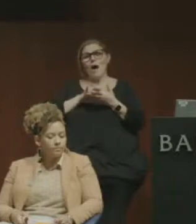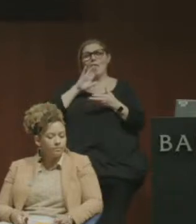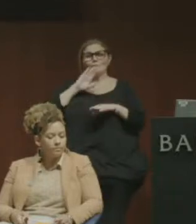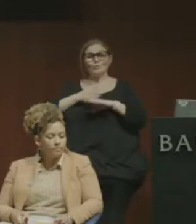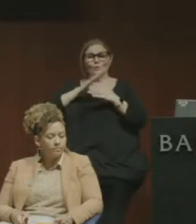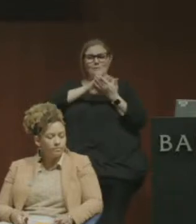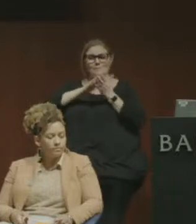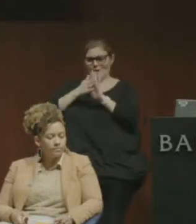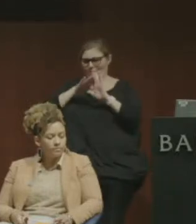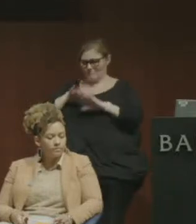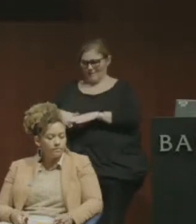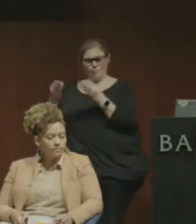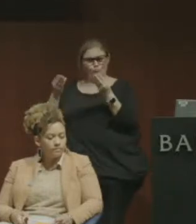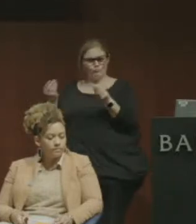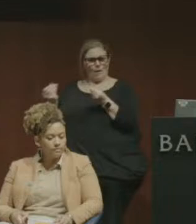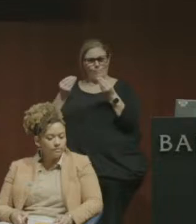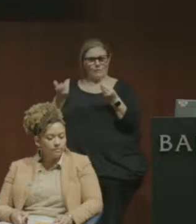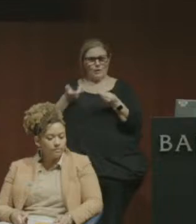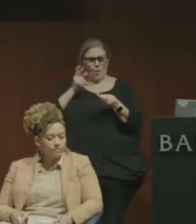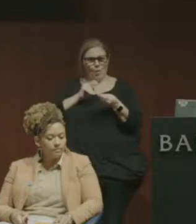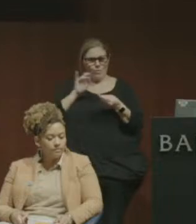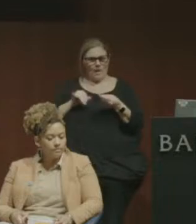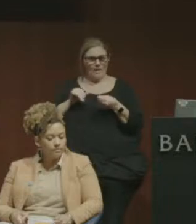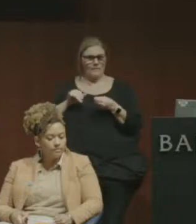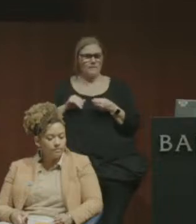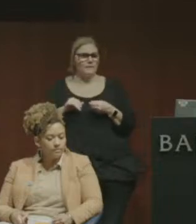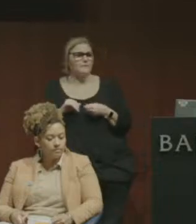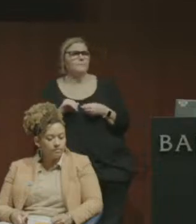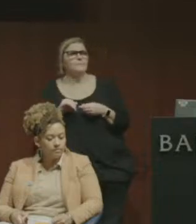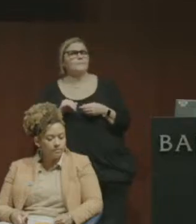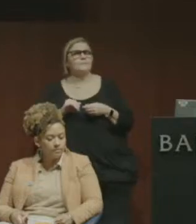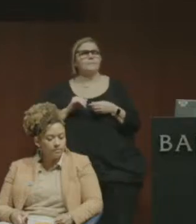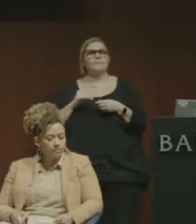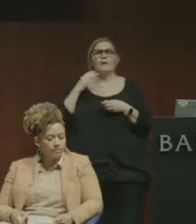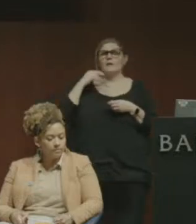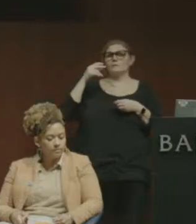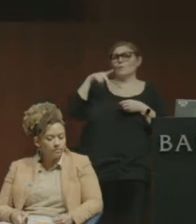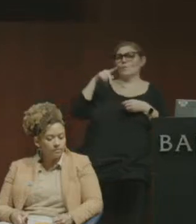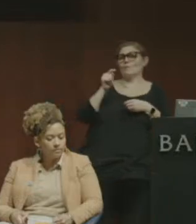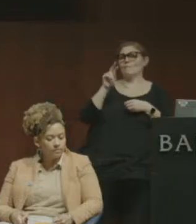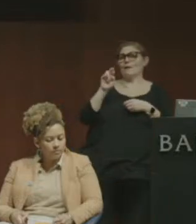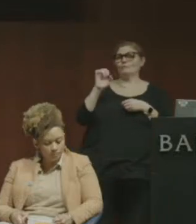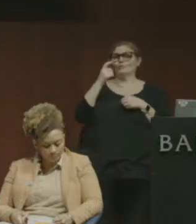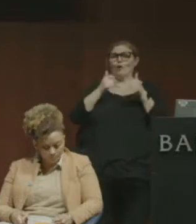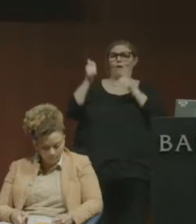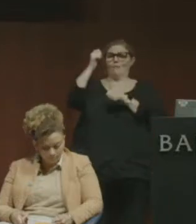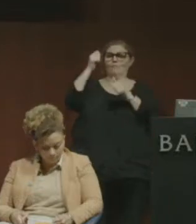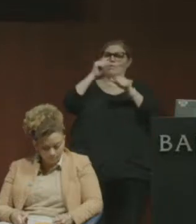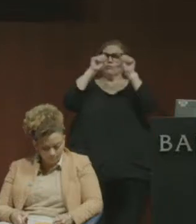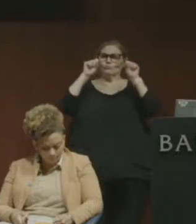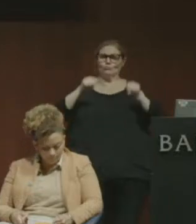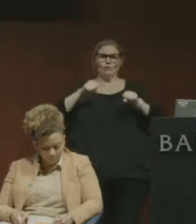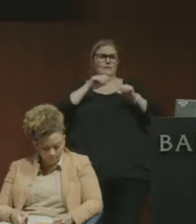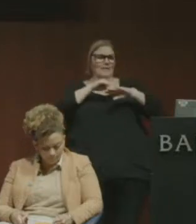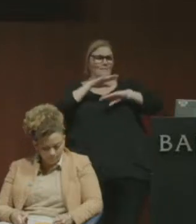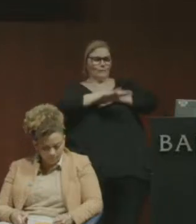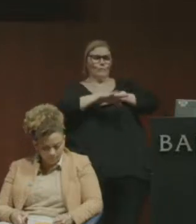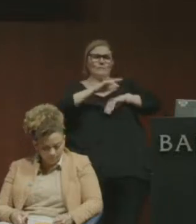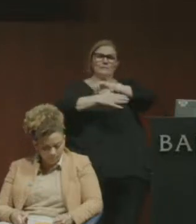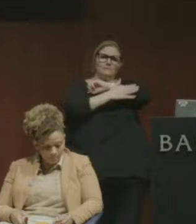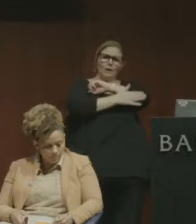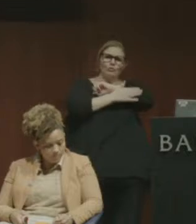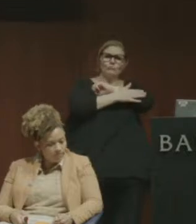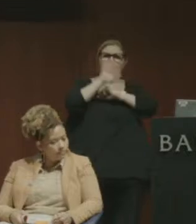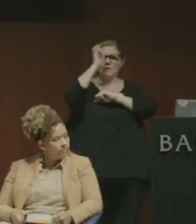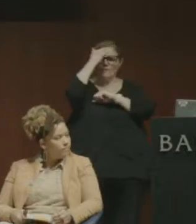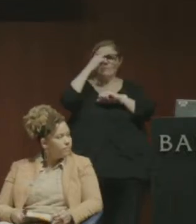property in the private family household sphere. The patriarchal structure that shaped the state and the state system come with not